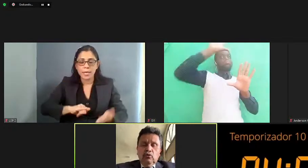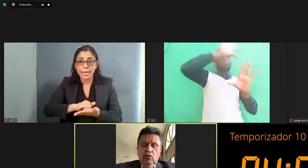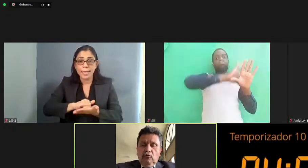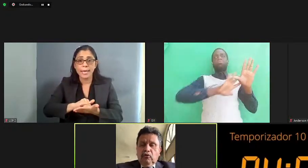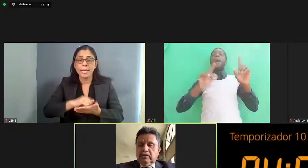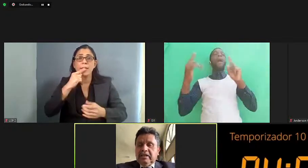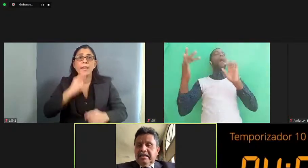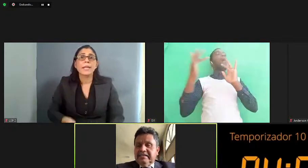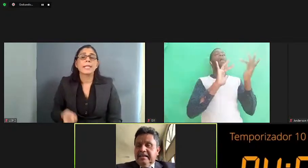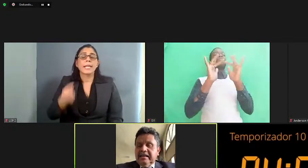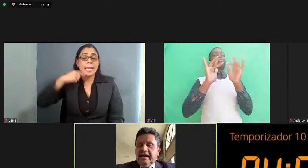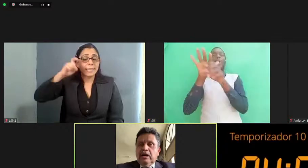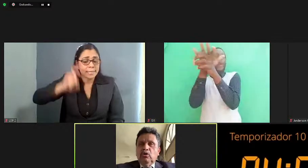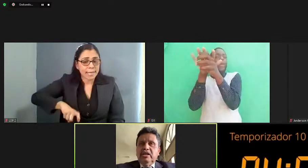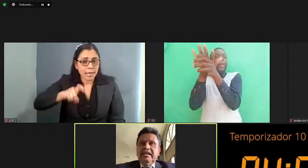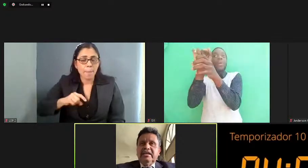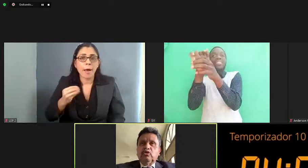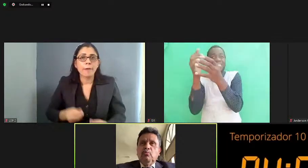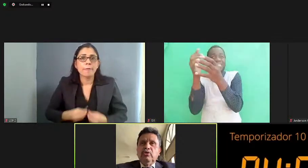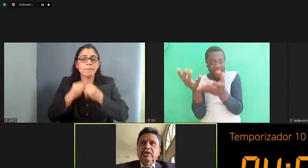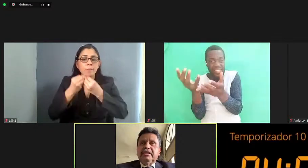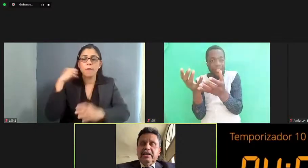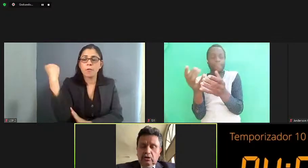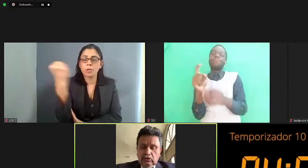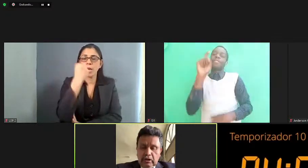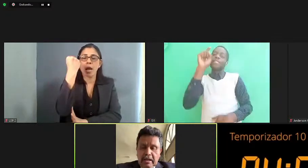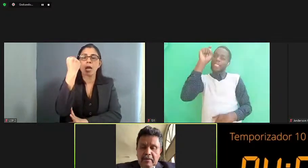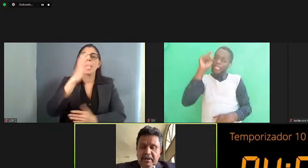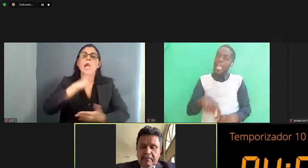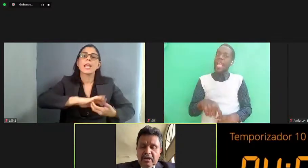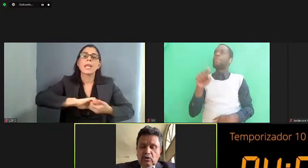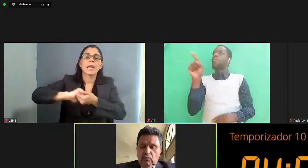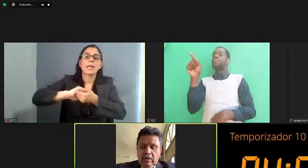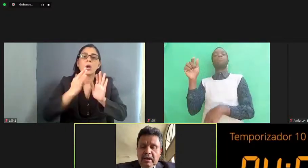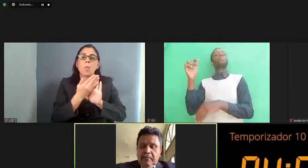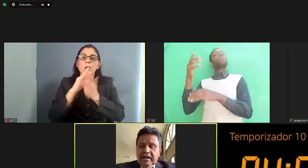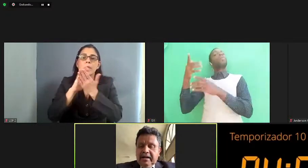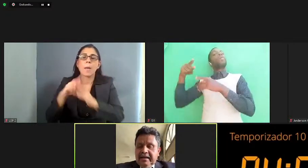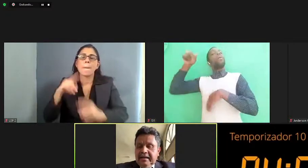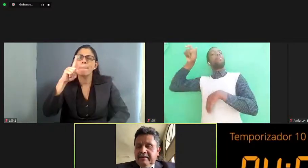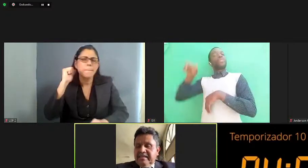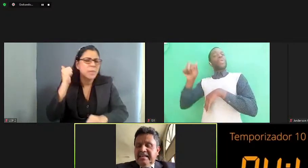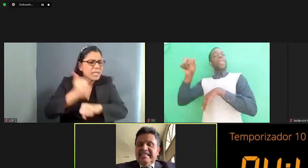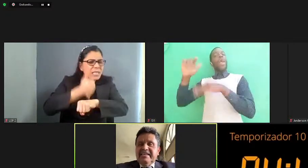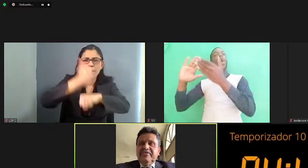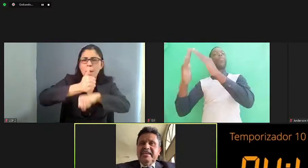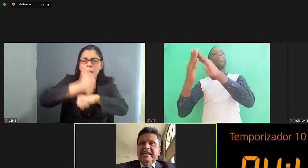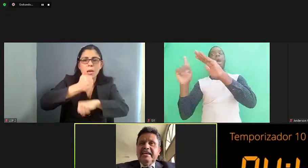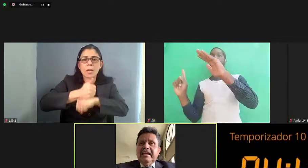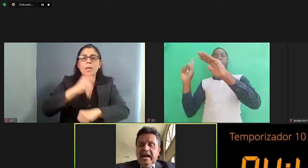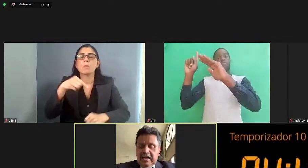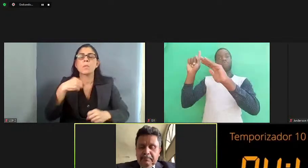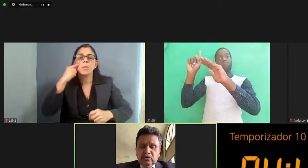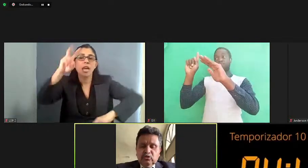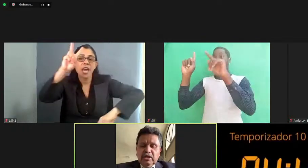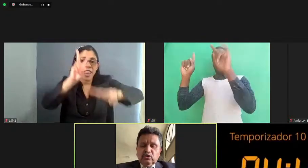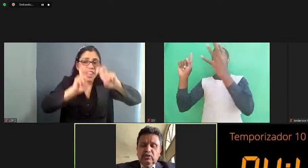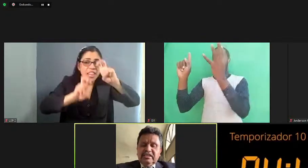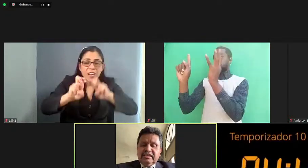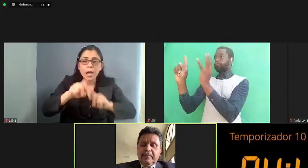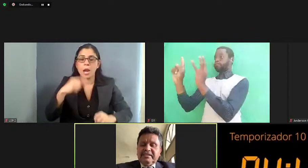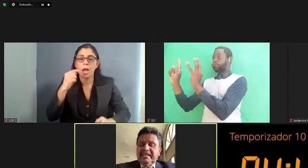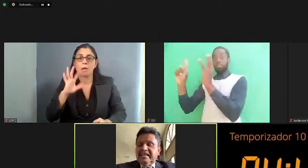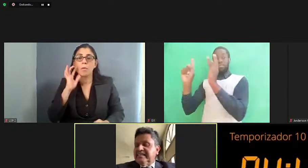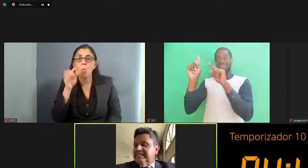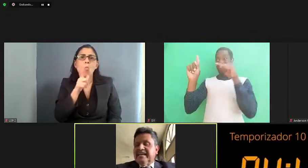and it is right here where it is necessary to strengthen community leaders first to